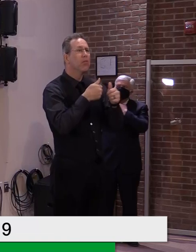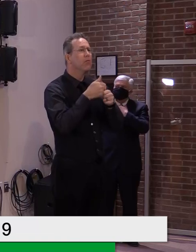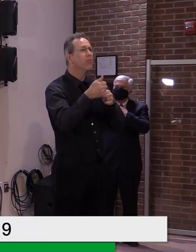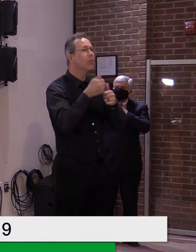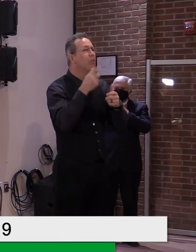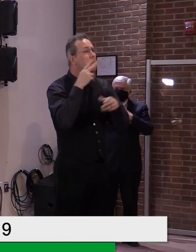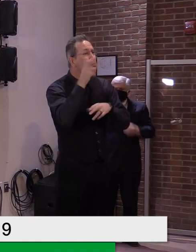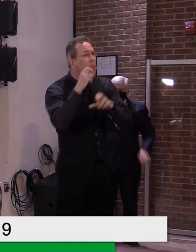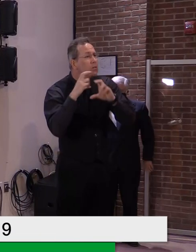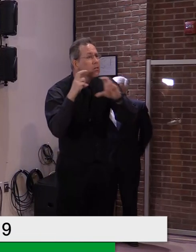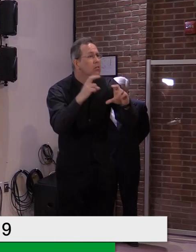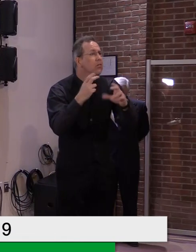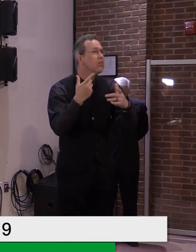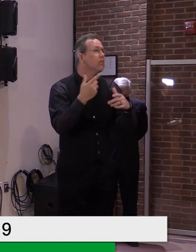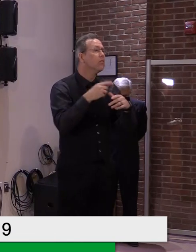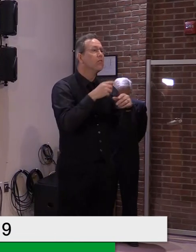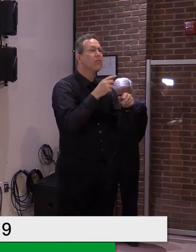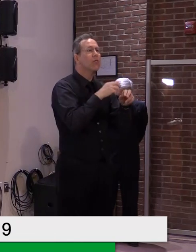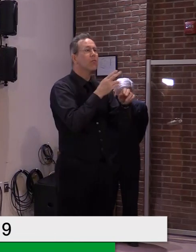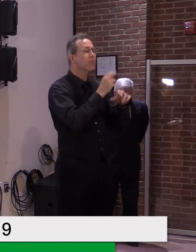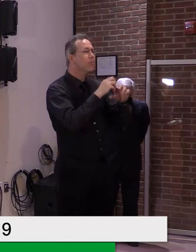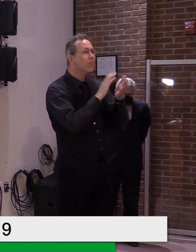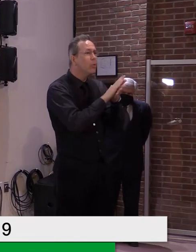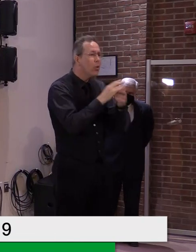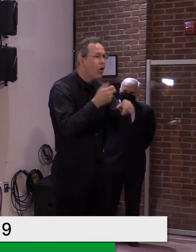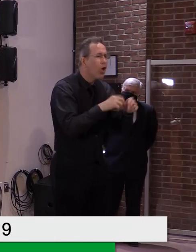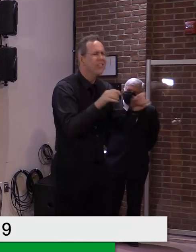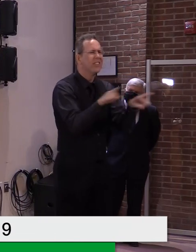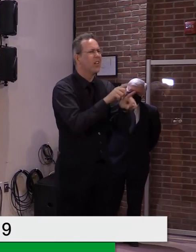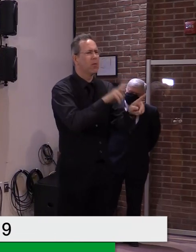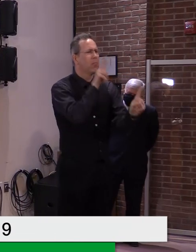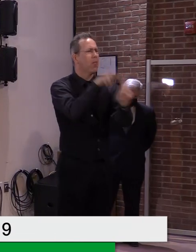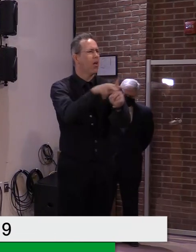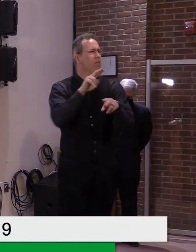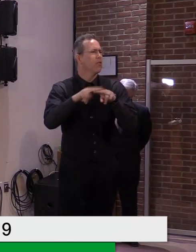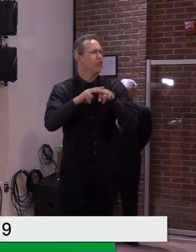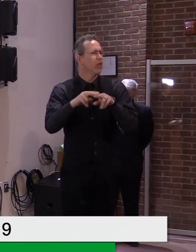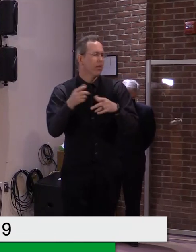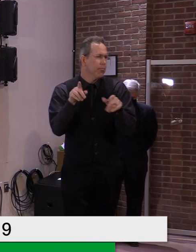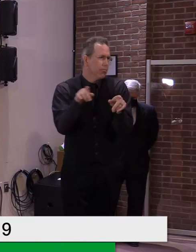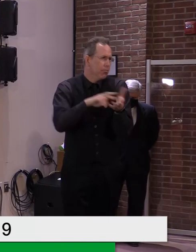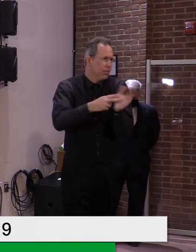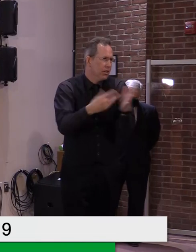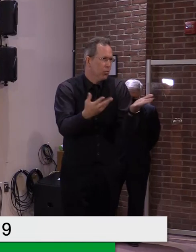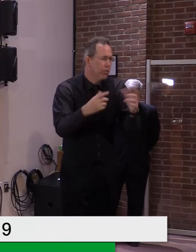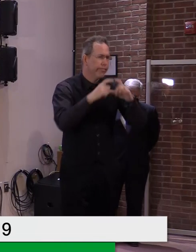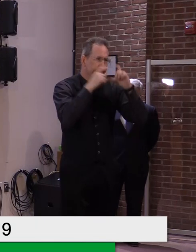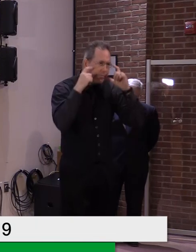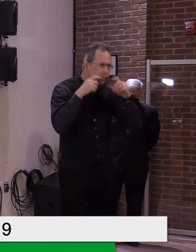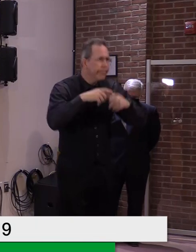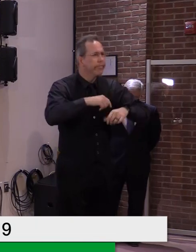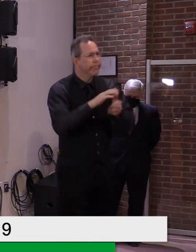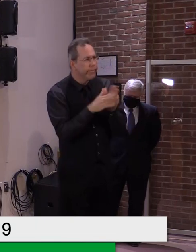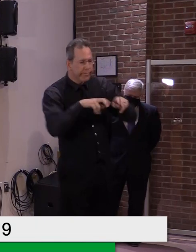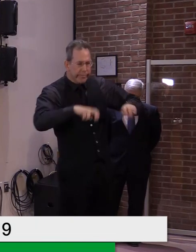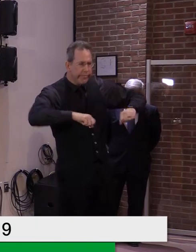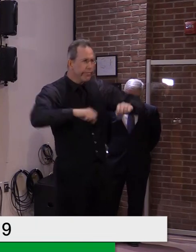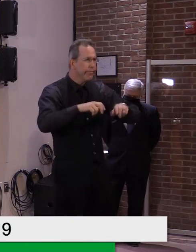mimic those, the same things, probably masking up and so forth, and trying to keep your distance. But